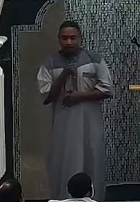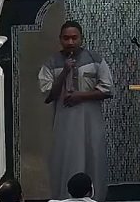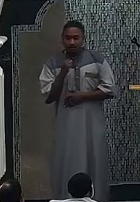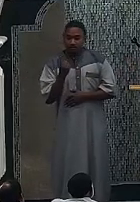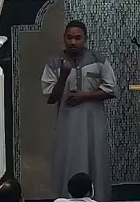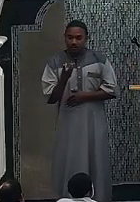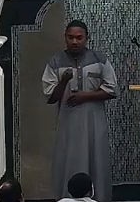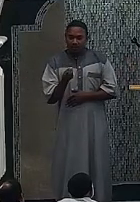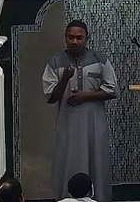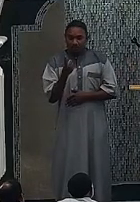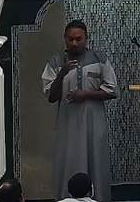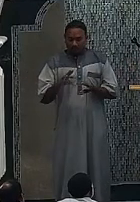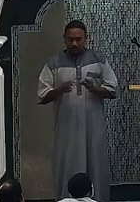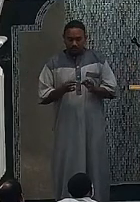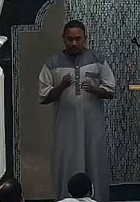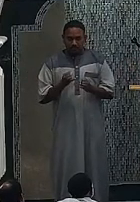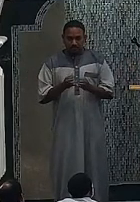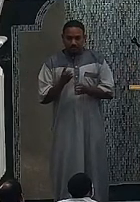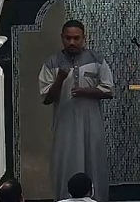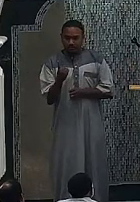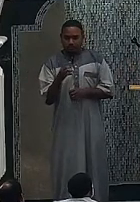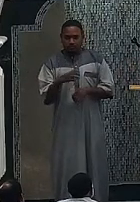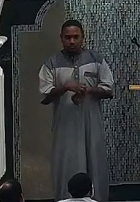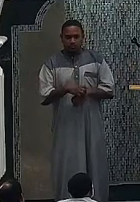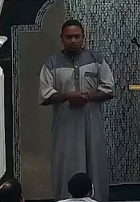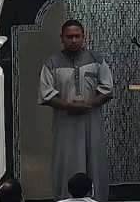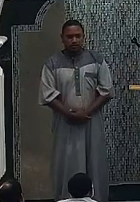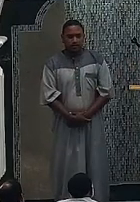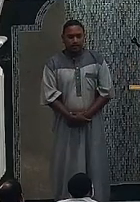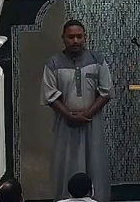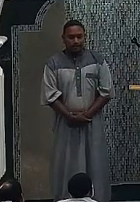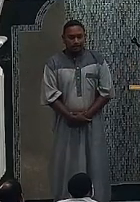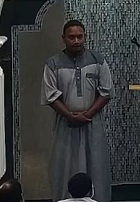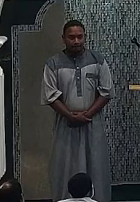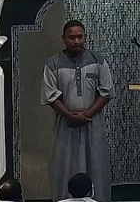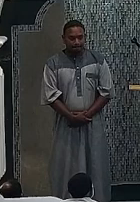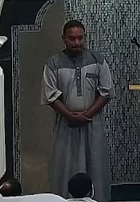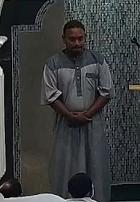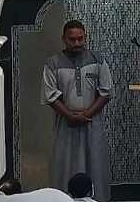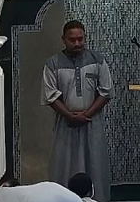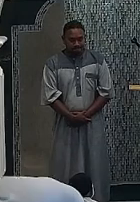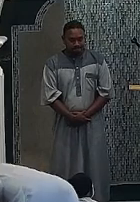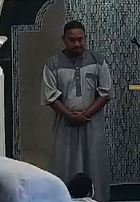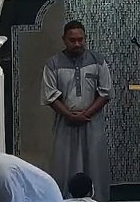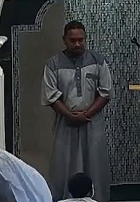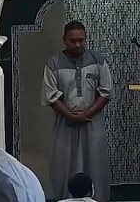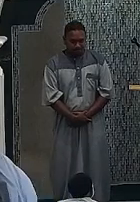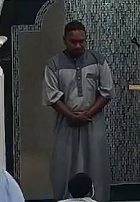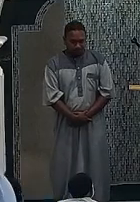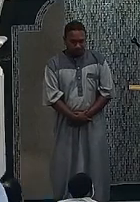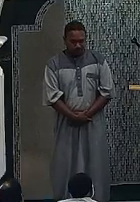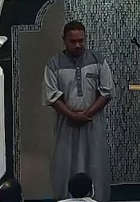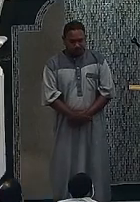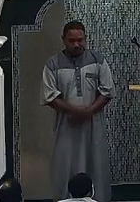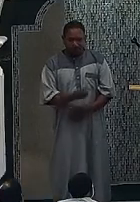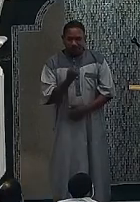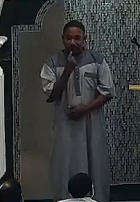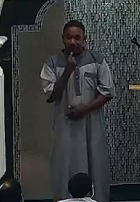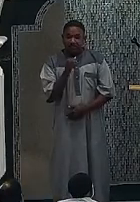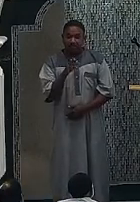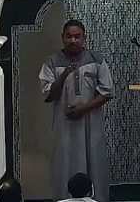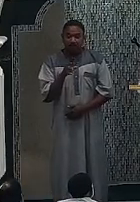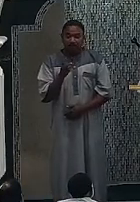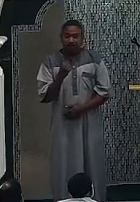But if each masjid does that and train an interpreter, then alhamdulillah, we'll be able to reach all the